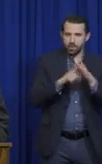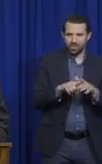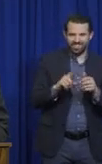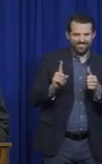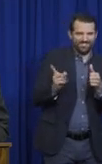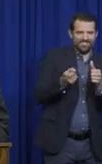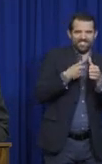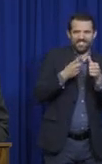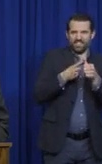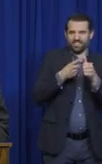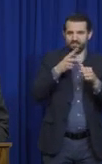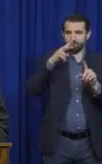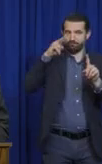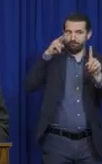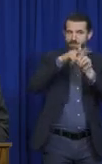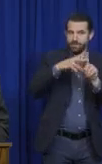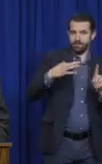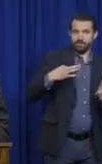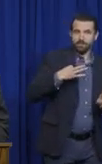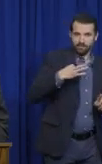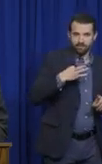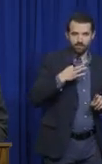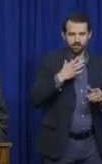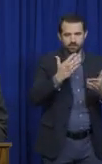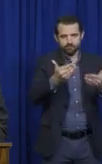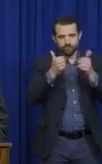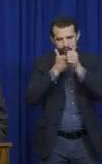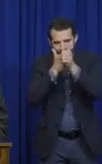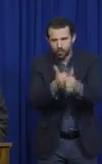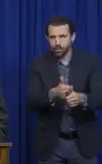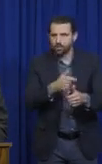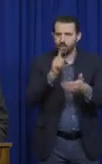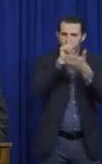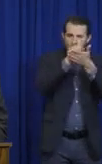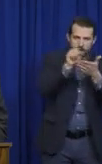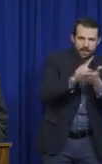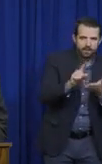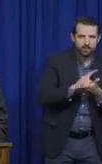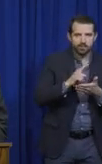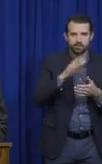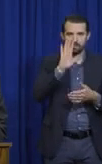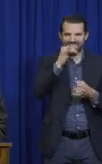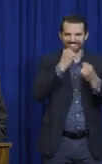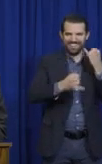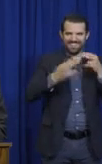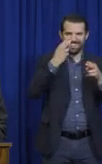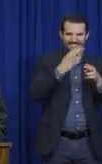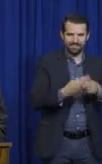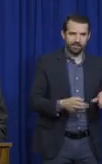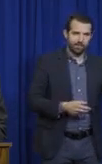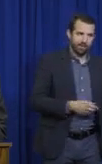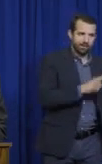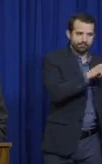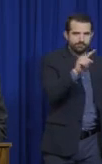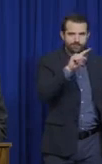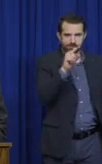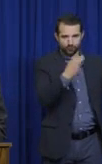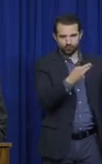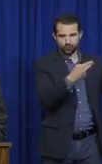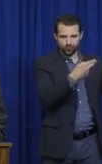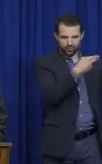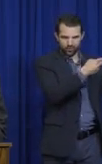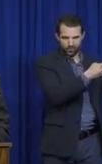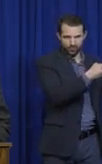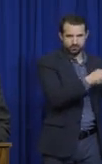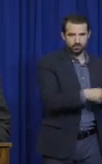these benefits along this schedule. If your last name begins with A through H, file between